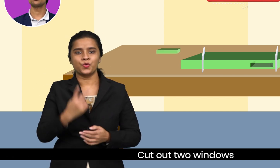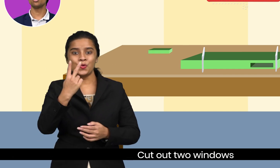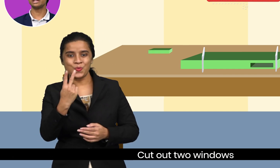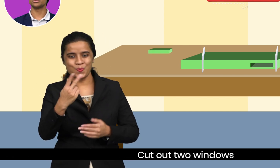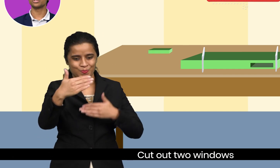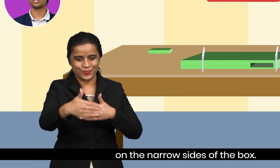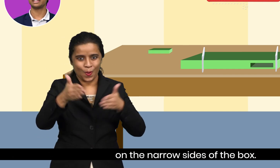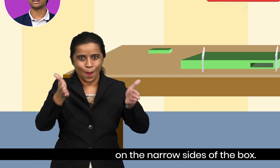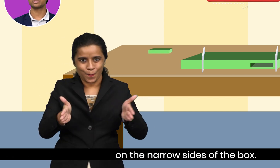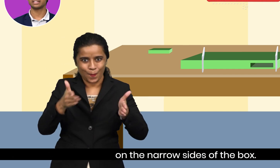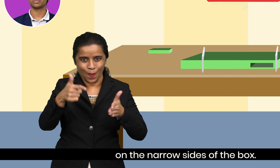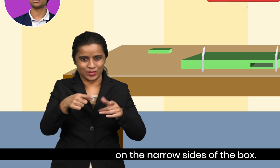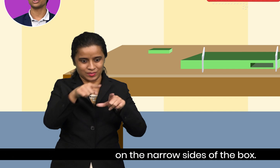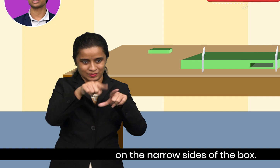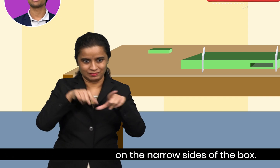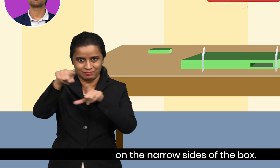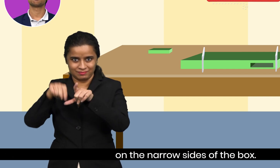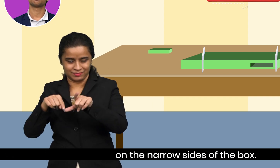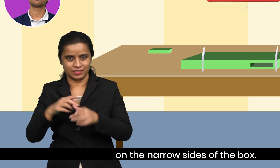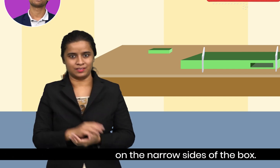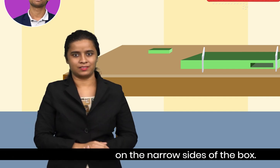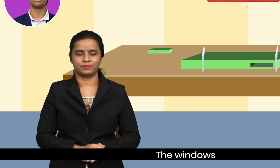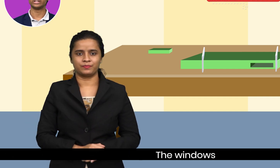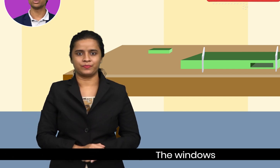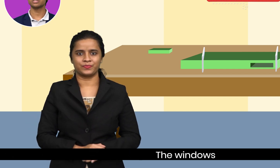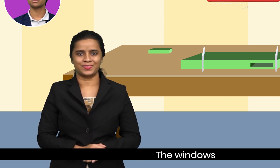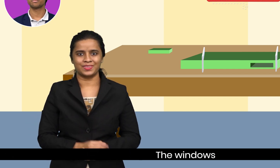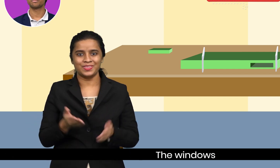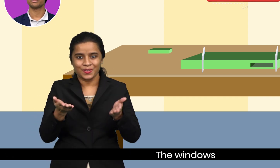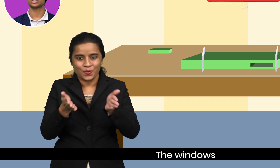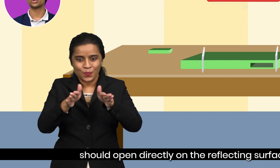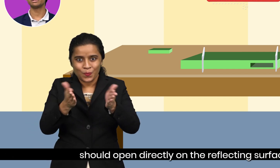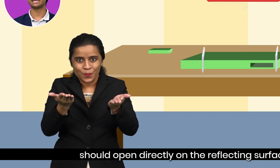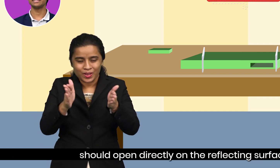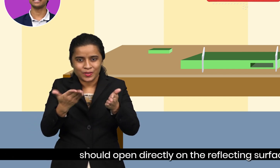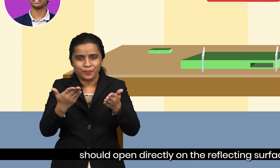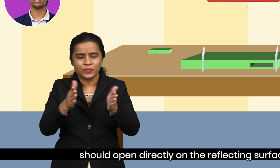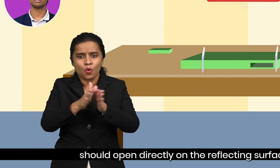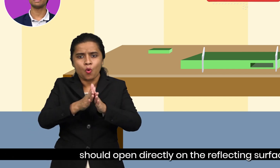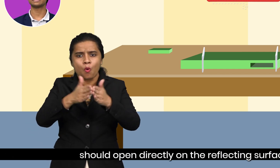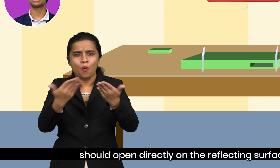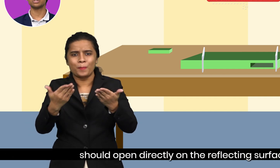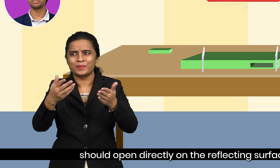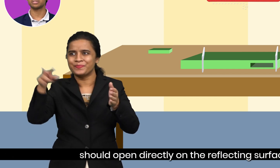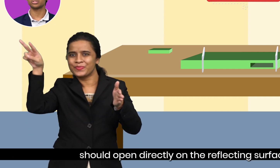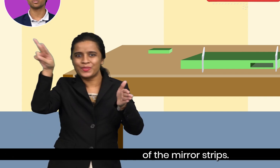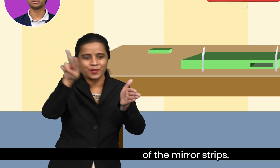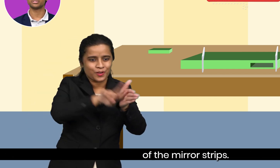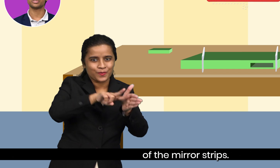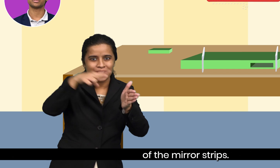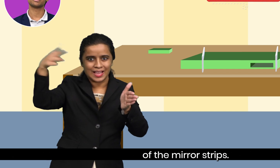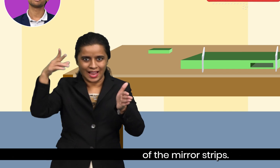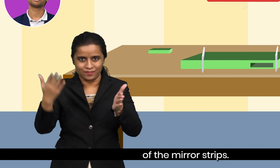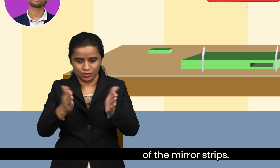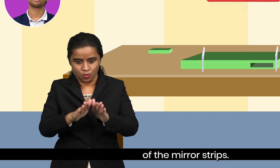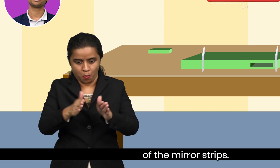Cut out two windows on the narrow sides of the box. The windows should open directly on the reflecting surfaces of the mirror